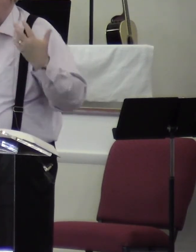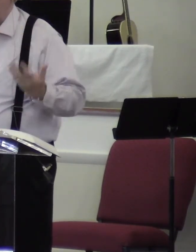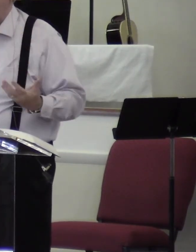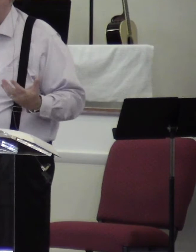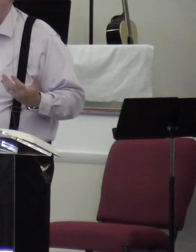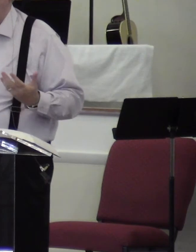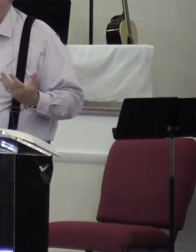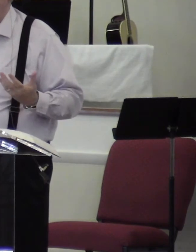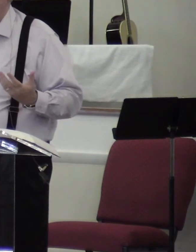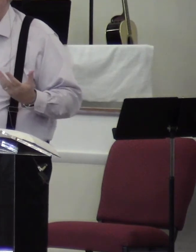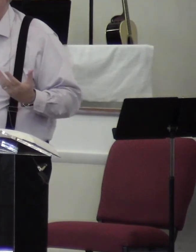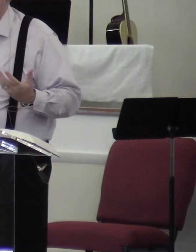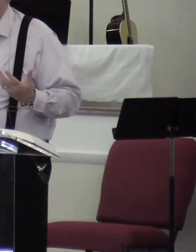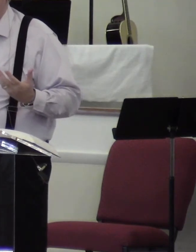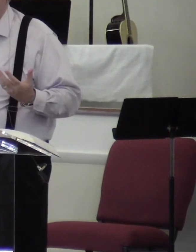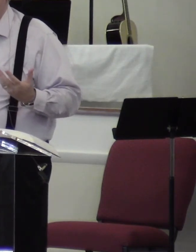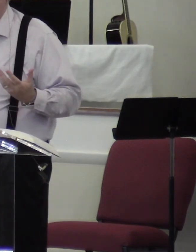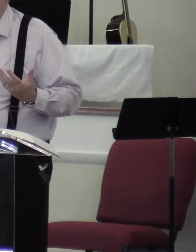new creation.